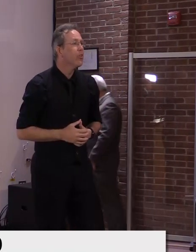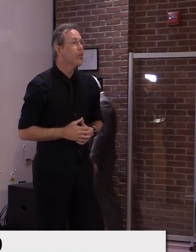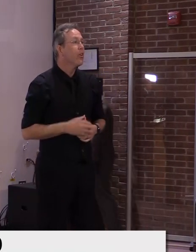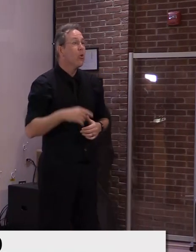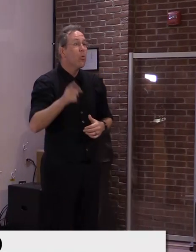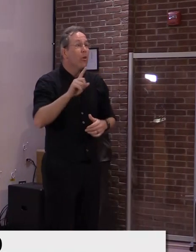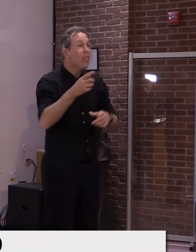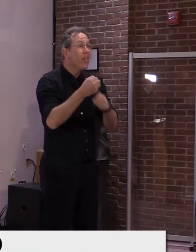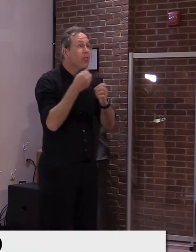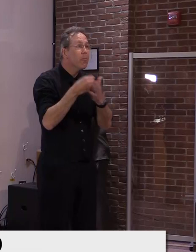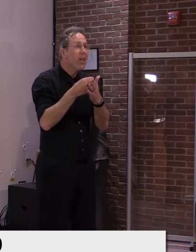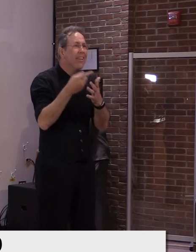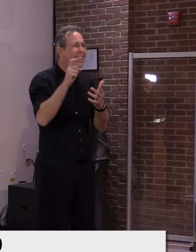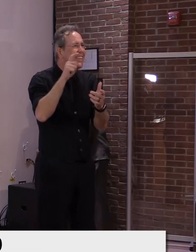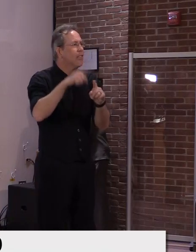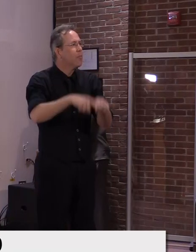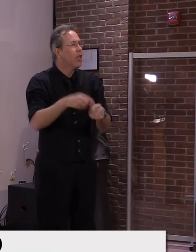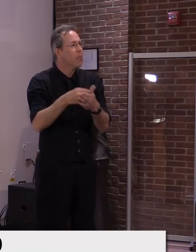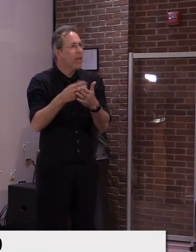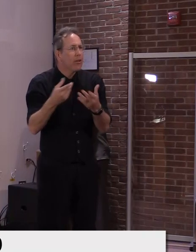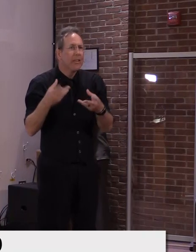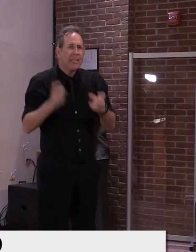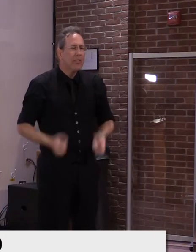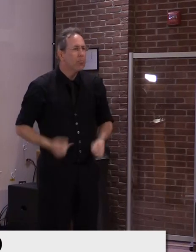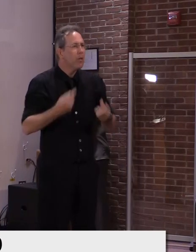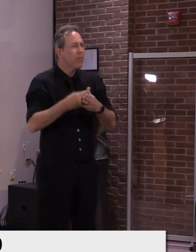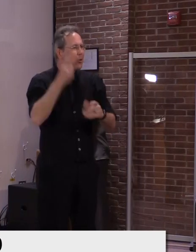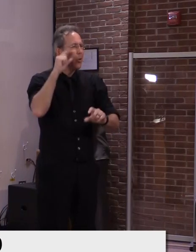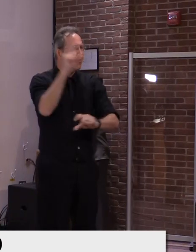economic opportunity as well. So